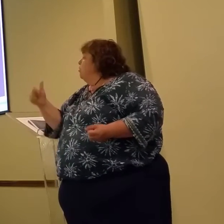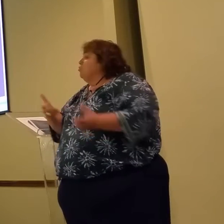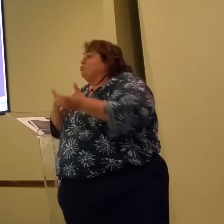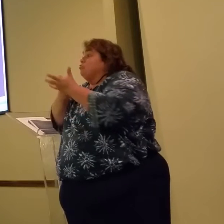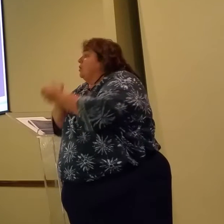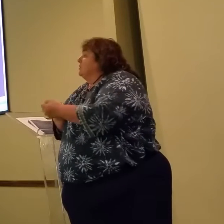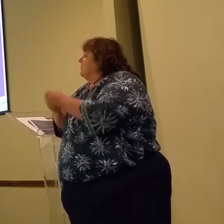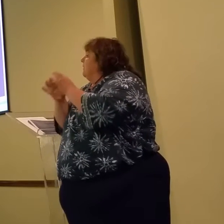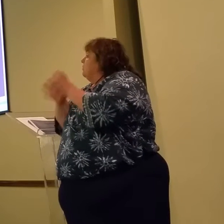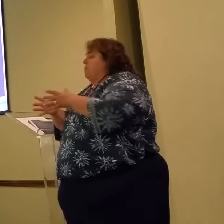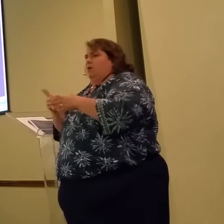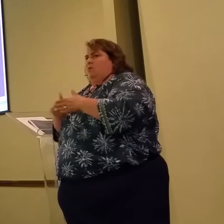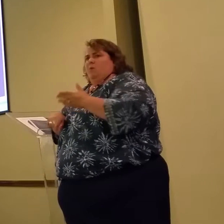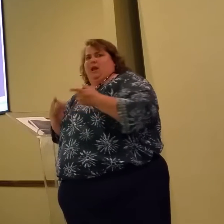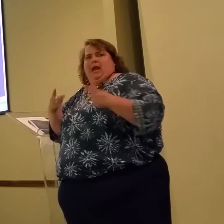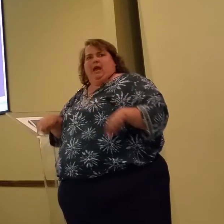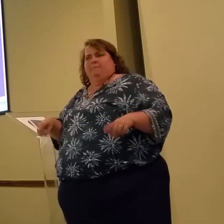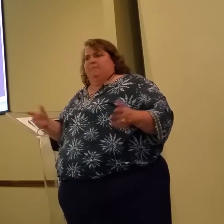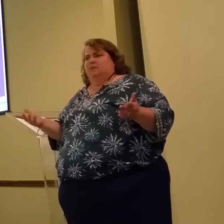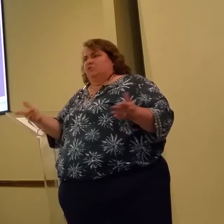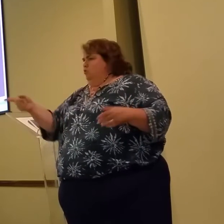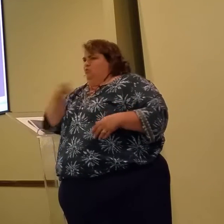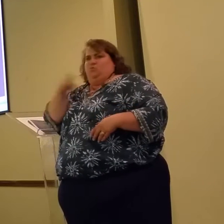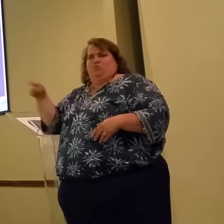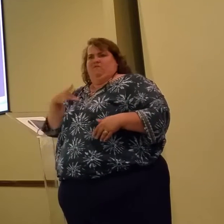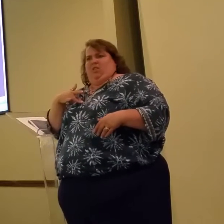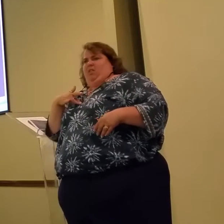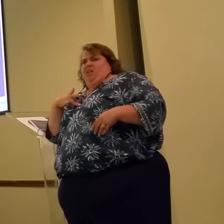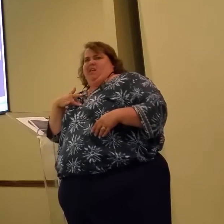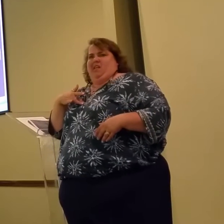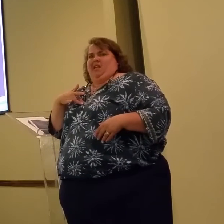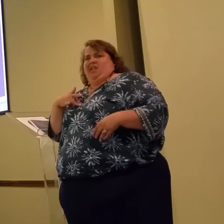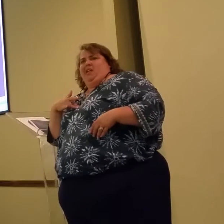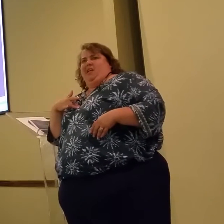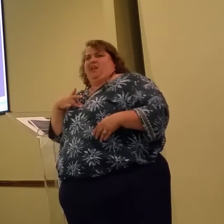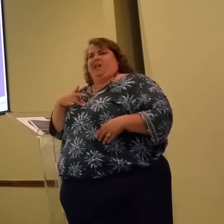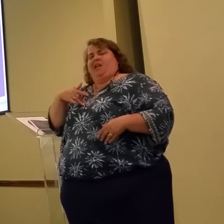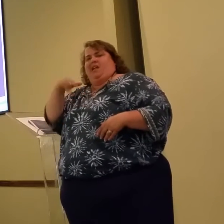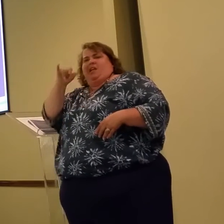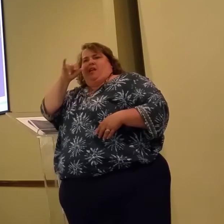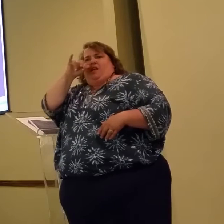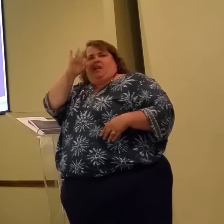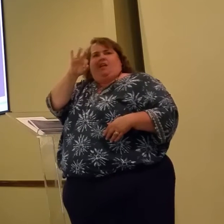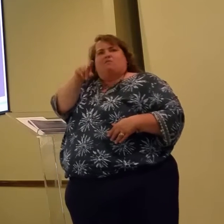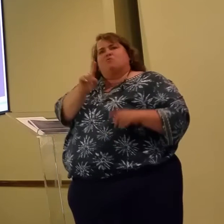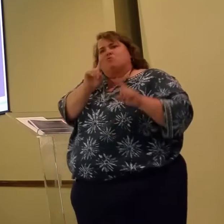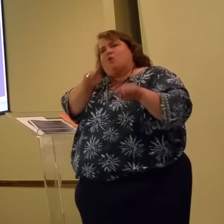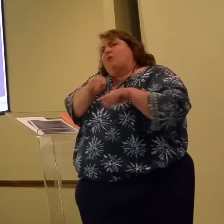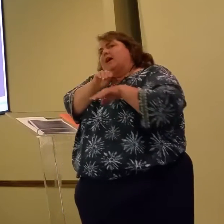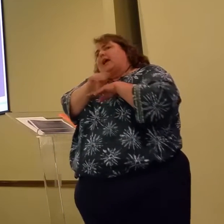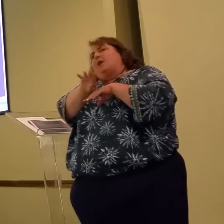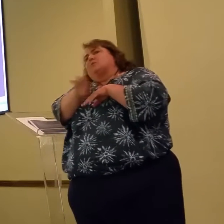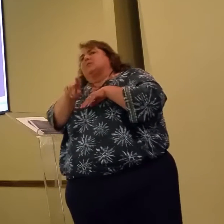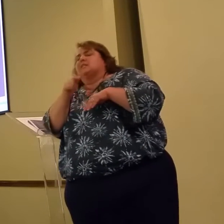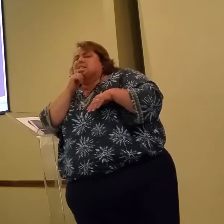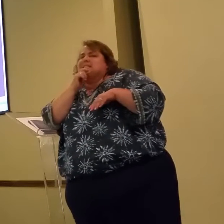And if you don't trust your interpreter, what do you think is going to happen? You're going to feel apprehensive. If you go to